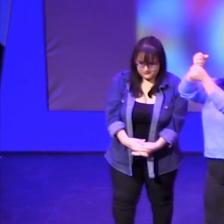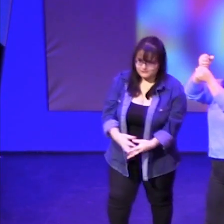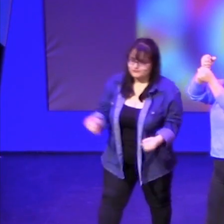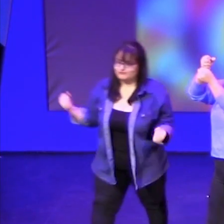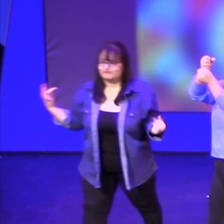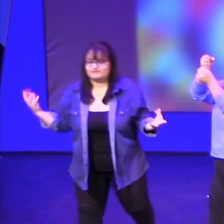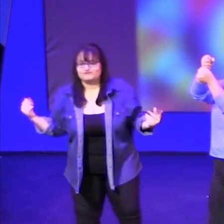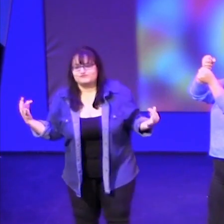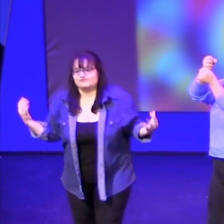march.